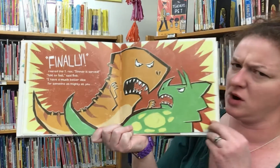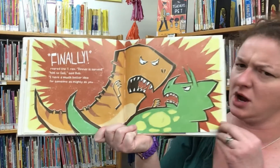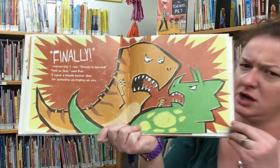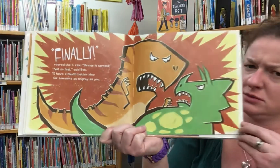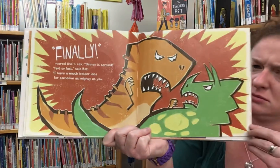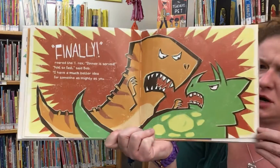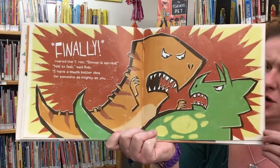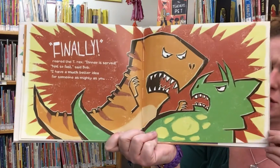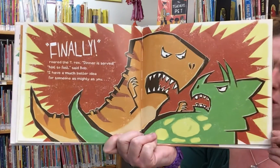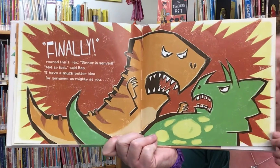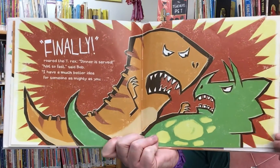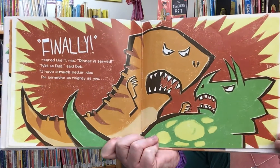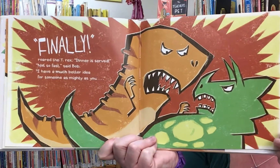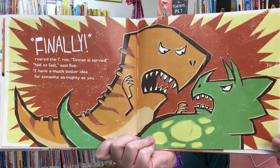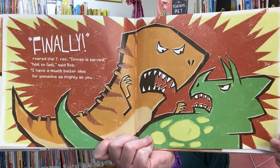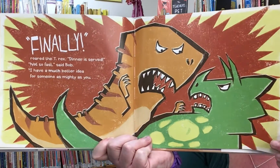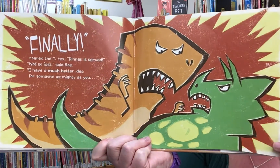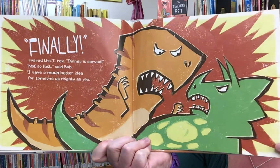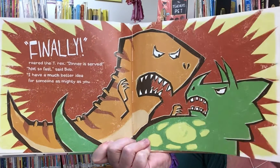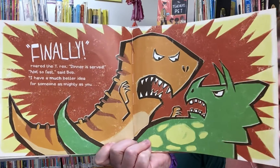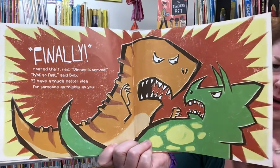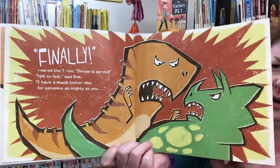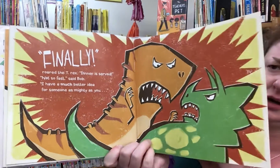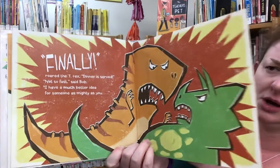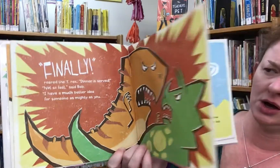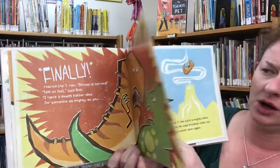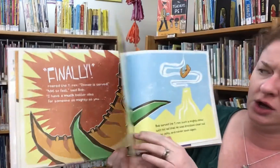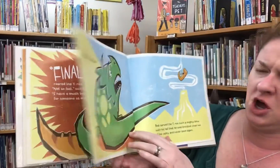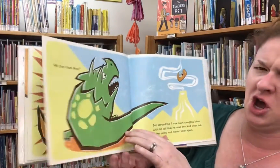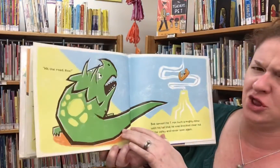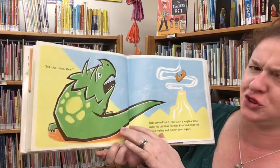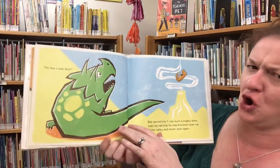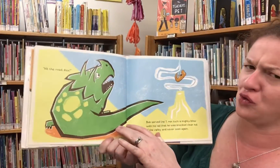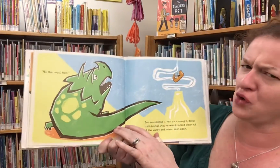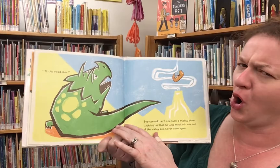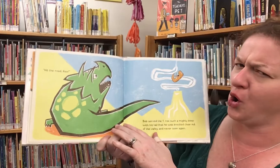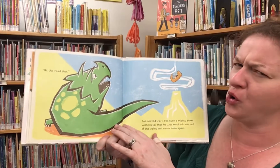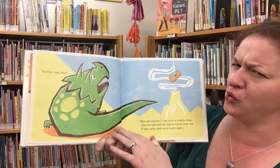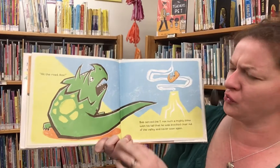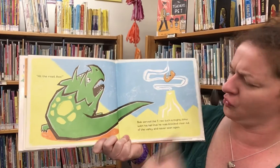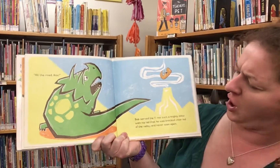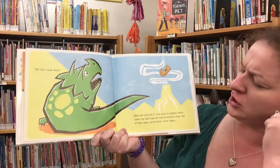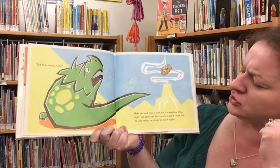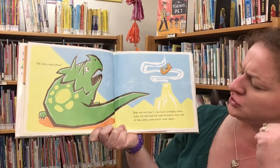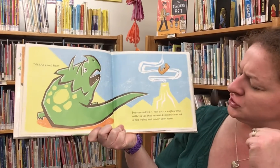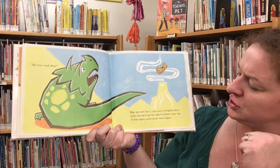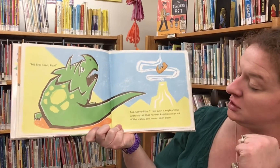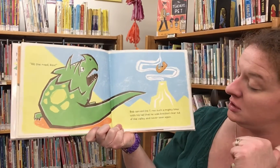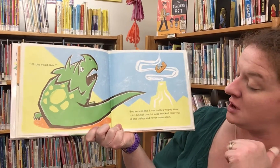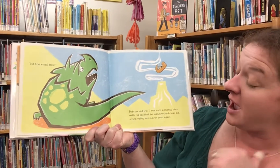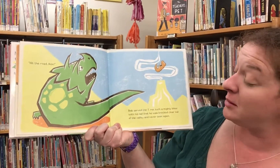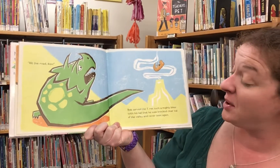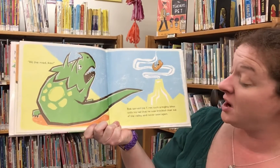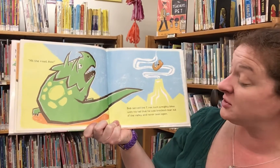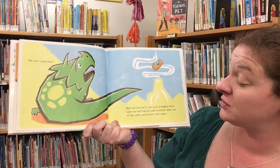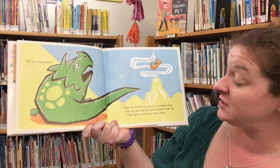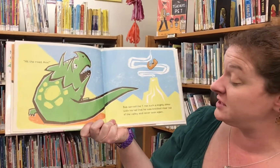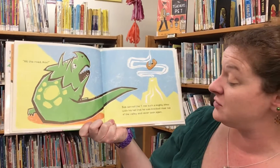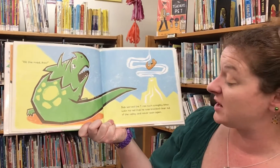as mighty as you. Hit the road, Rex." and Bob served the T-Rex such